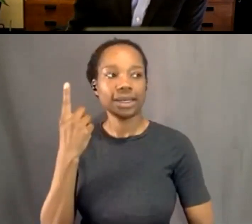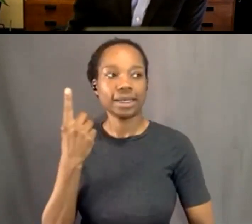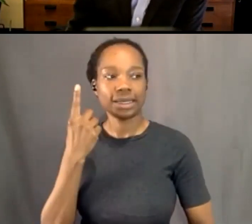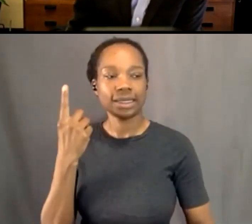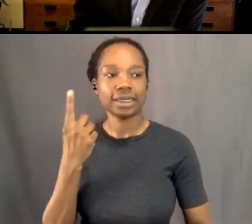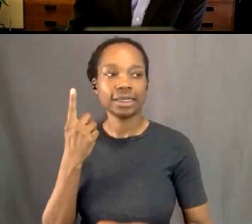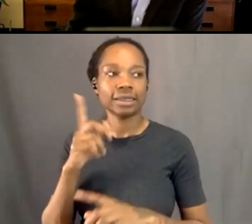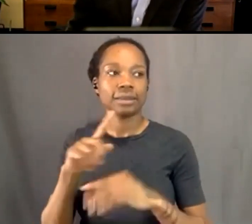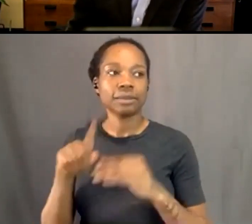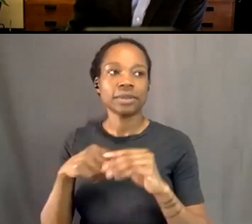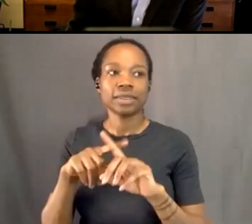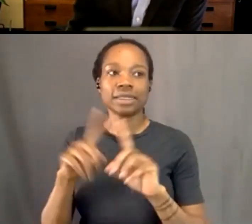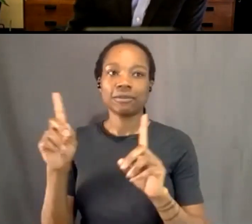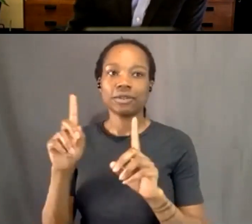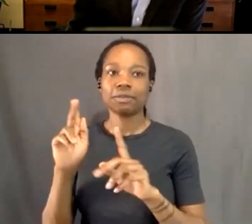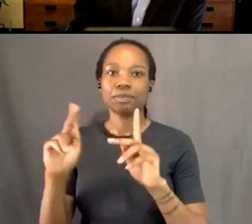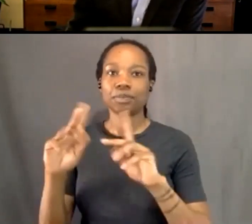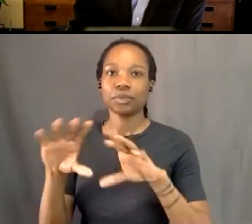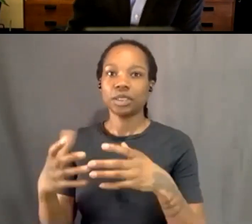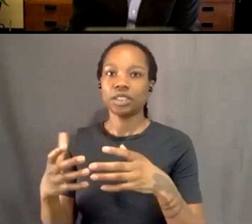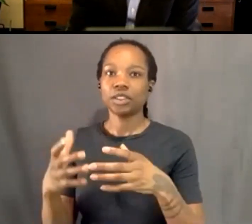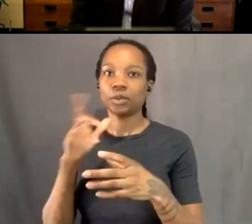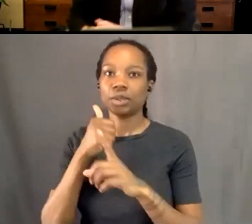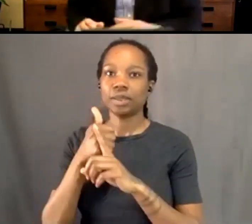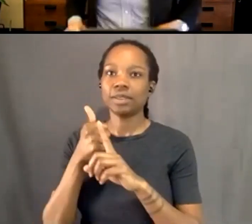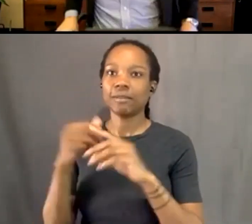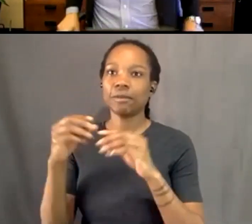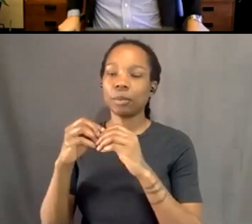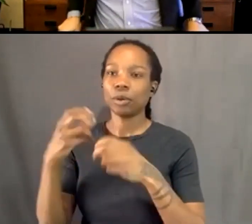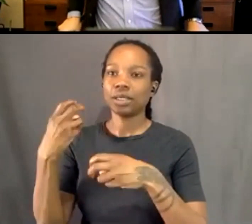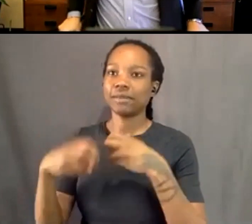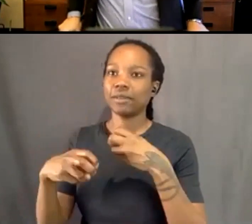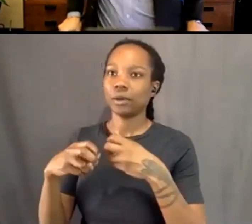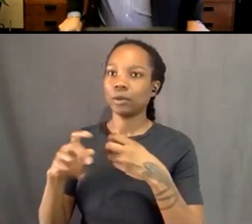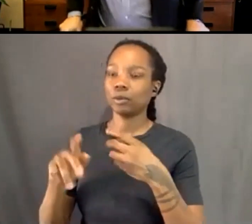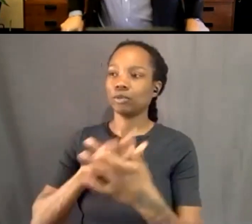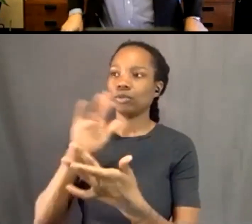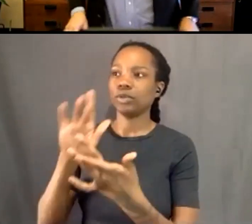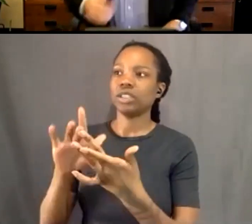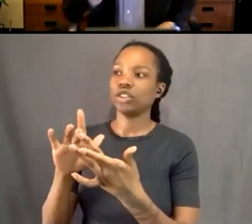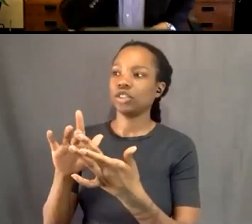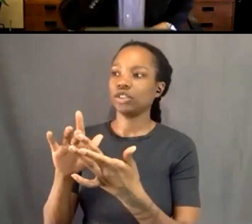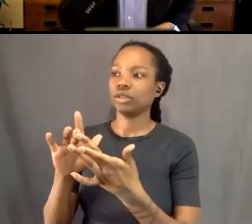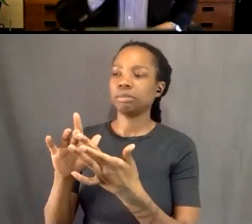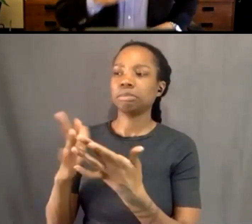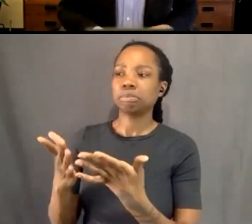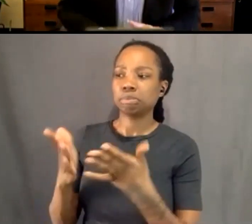different populations that are maybe more difficult to reach. What are the plans for vaccinations?